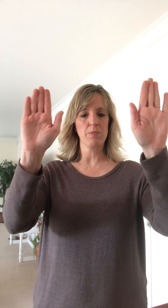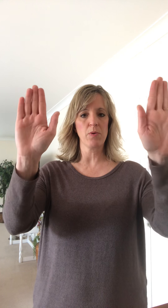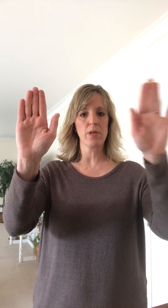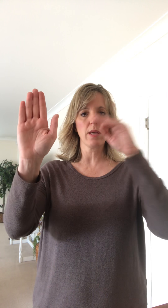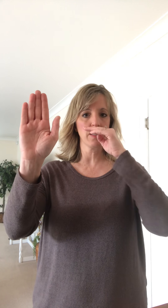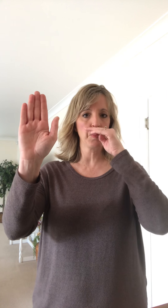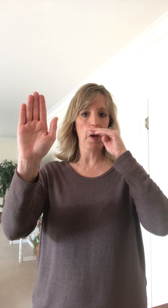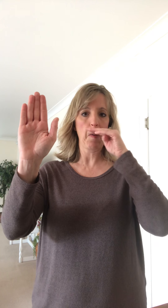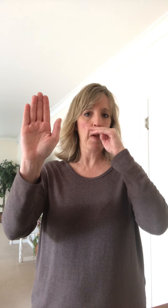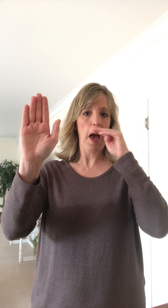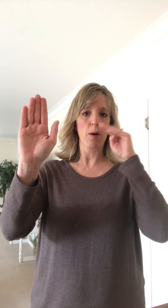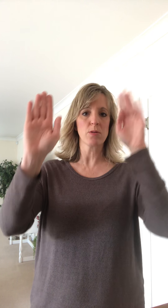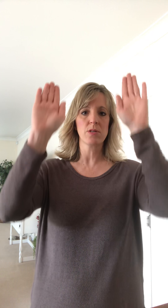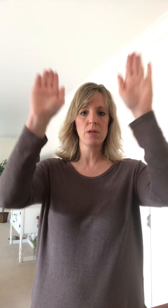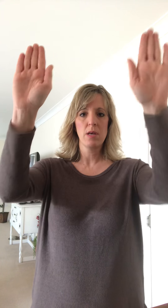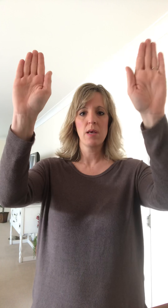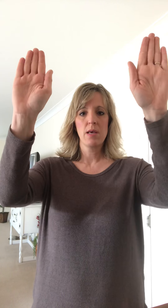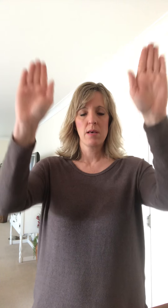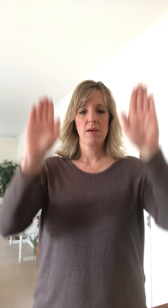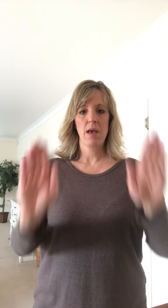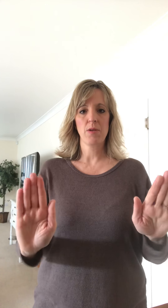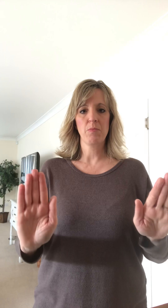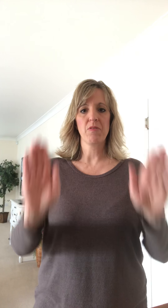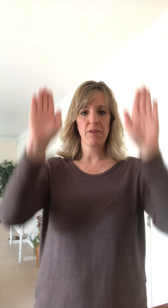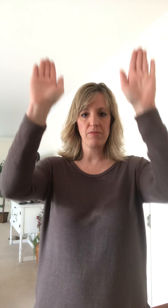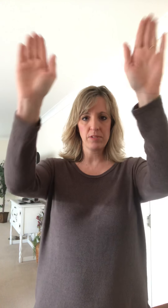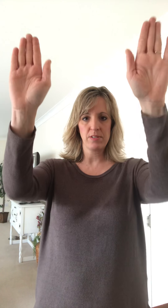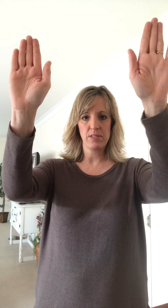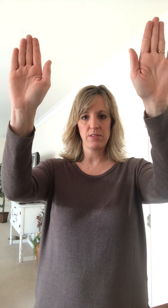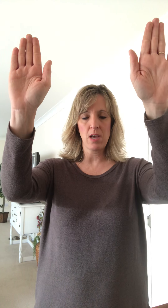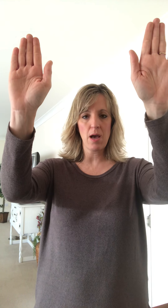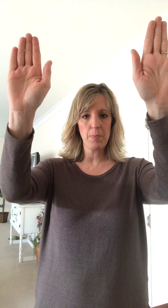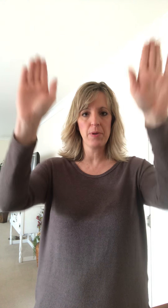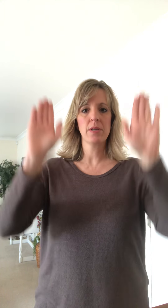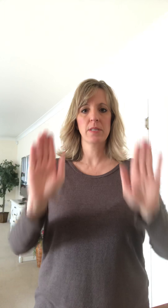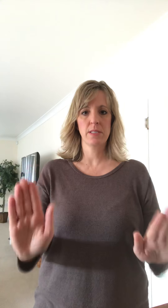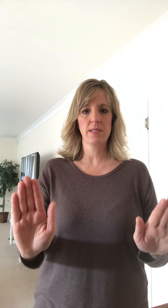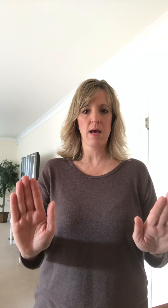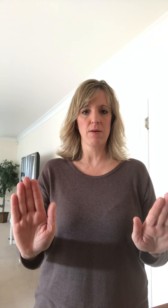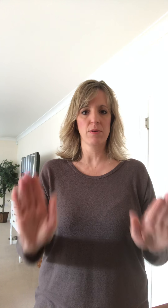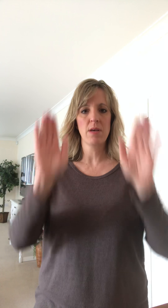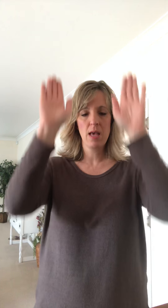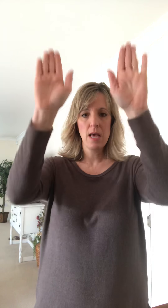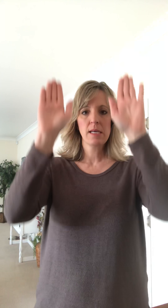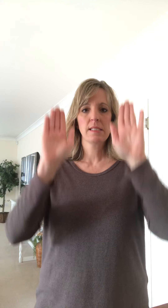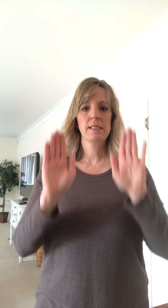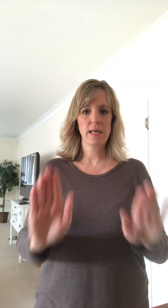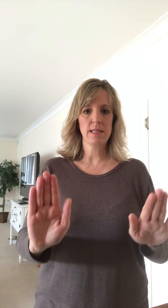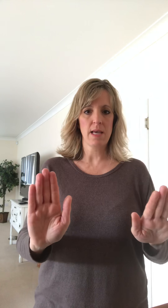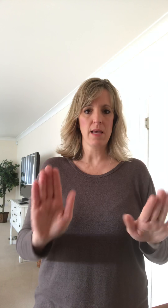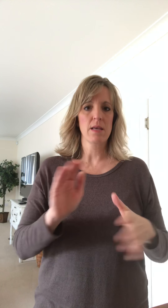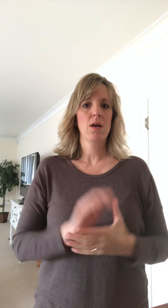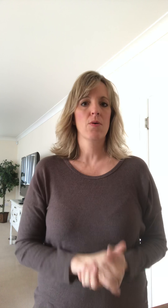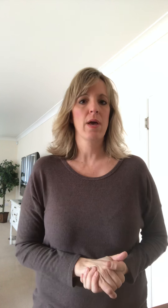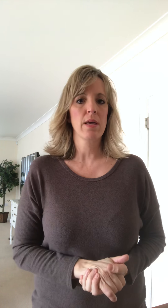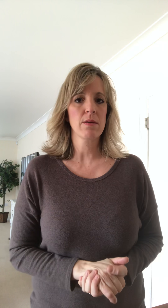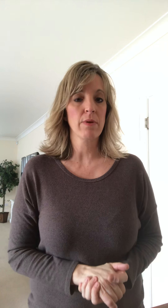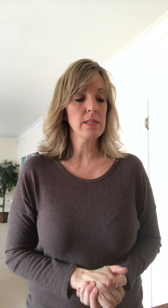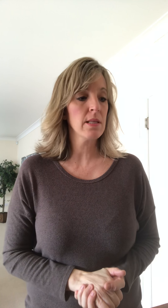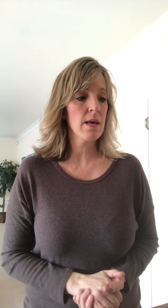both hands palm out, and you move it up to down. Sunday. Okay, the rest of them